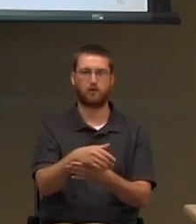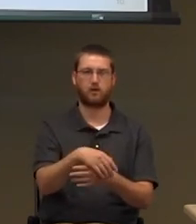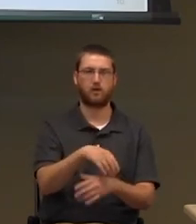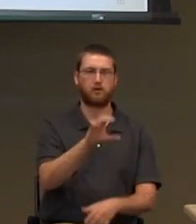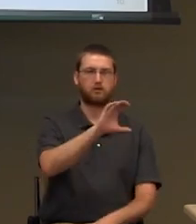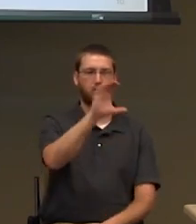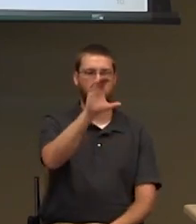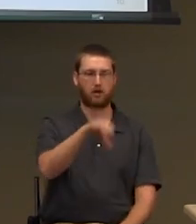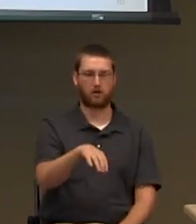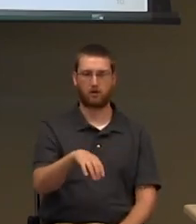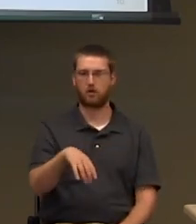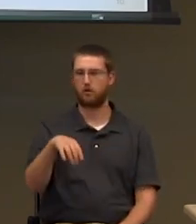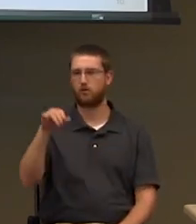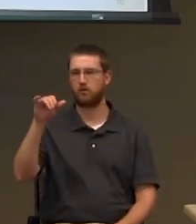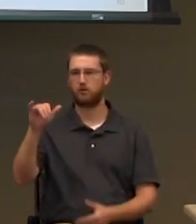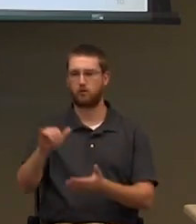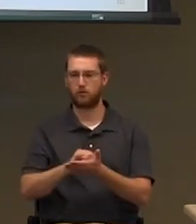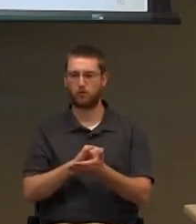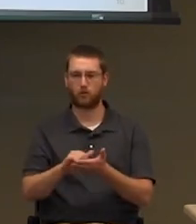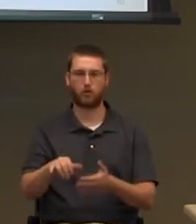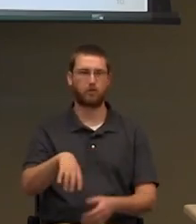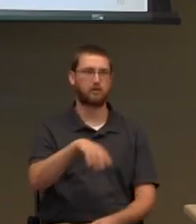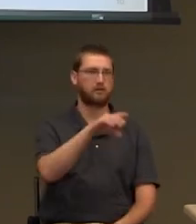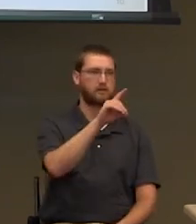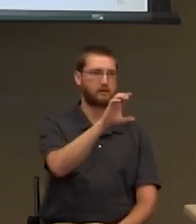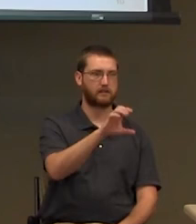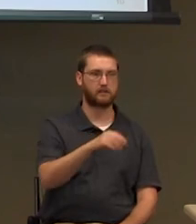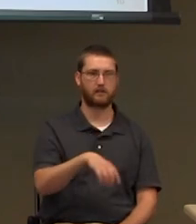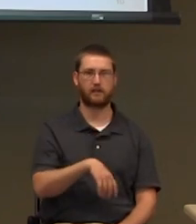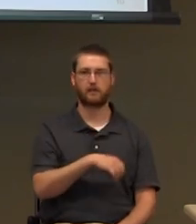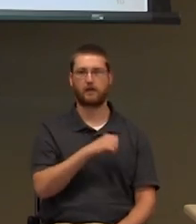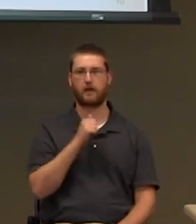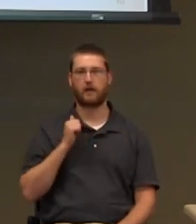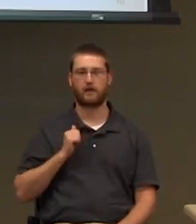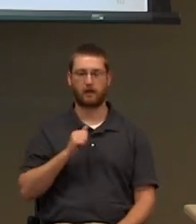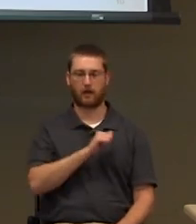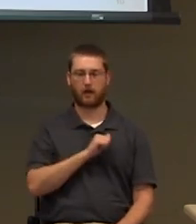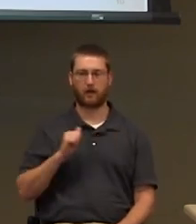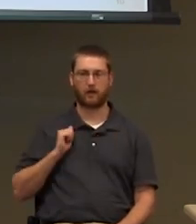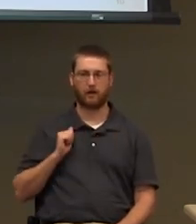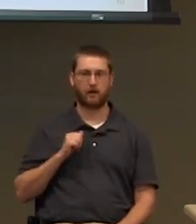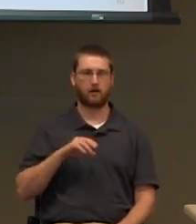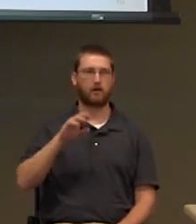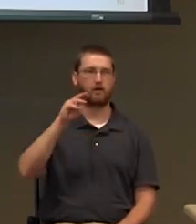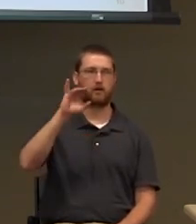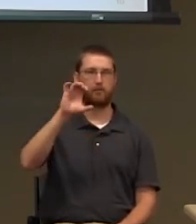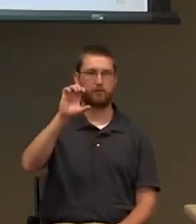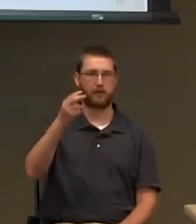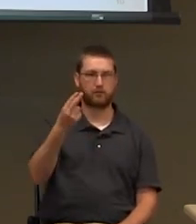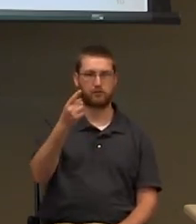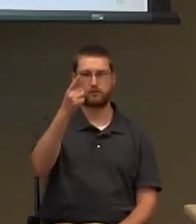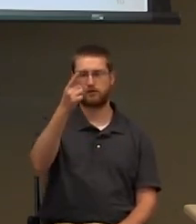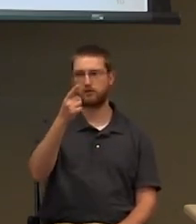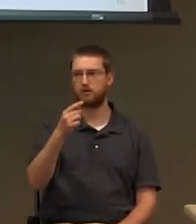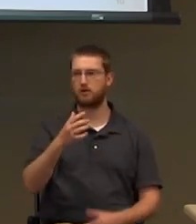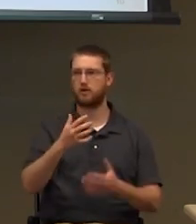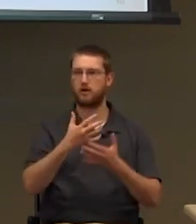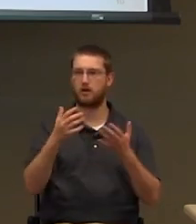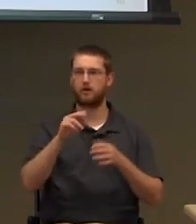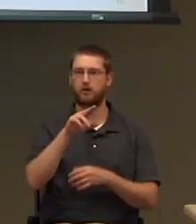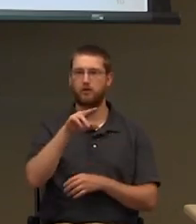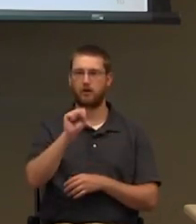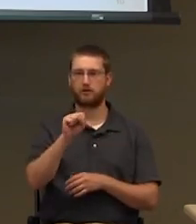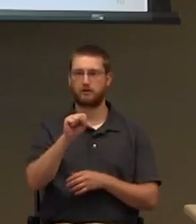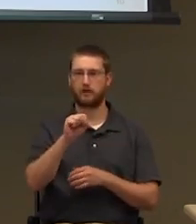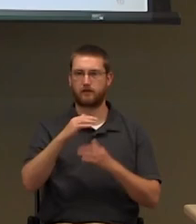Chicago, New York, DC, Atlanta, points north, Michigan. We have a substantial amount of the United States